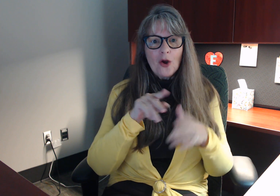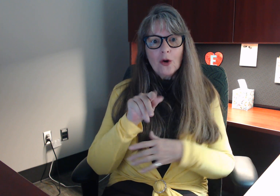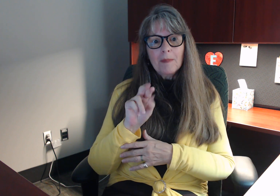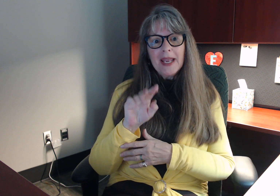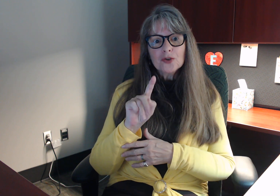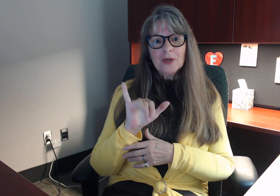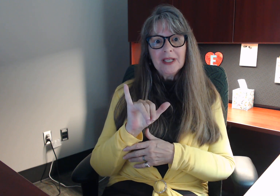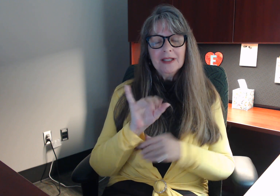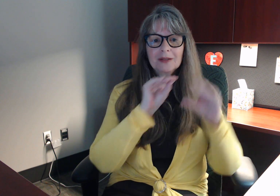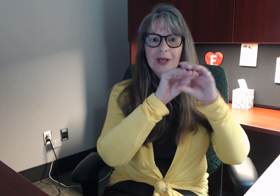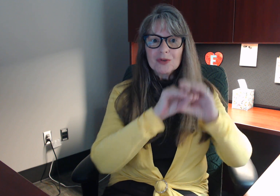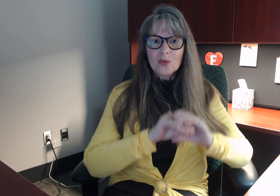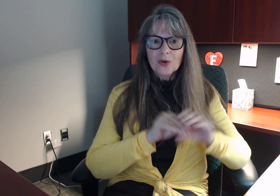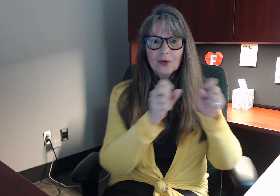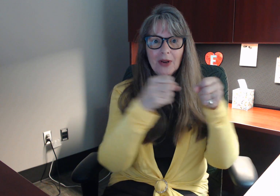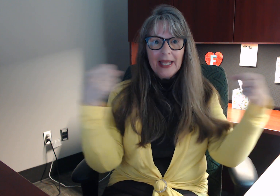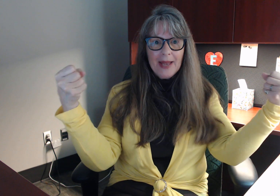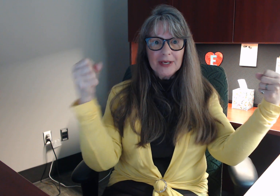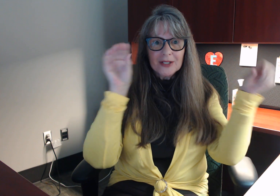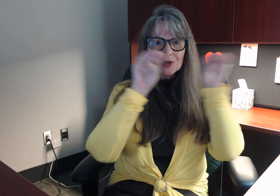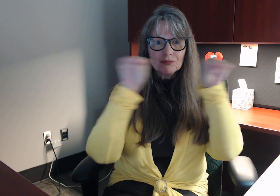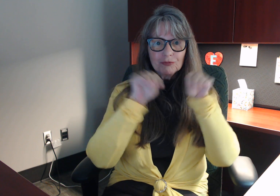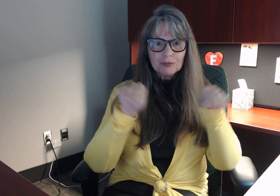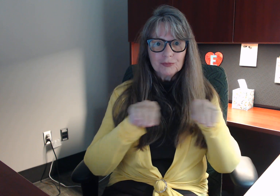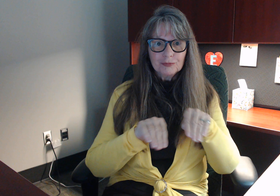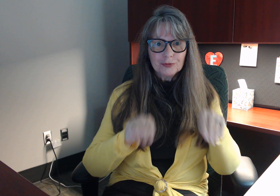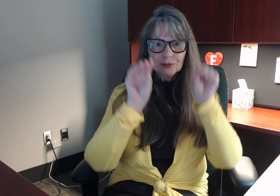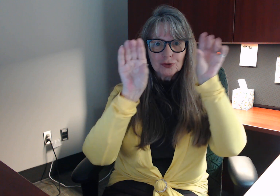our pantry, we have stored, or in our cabinets,